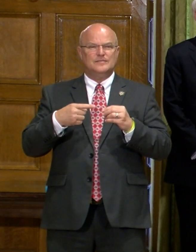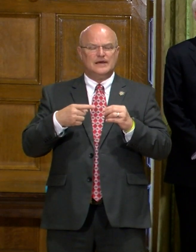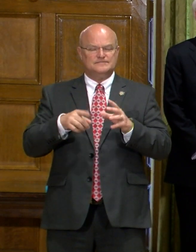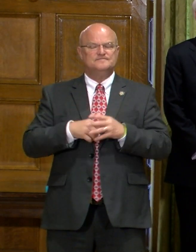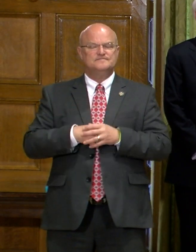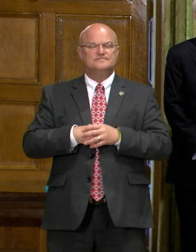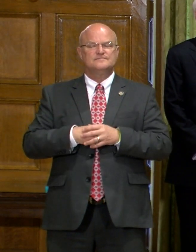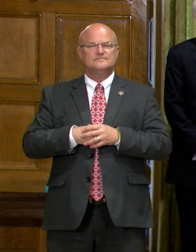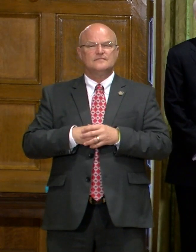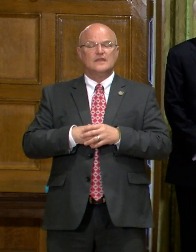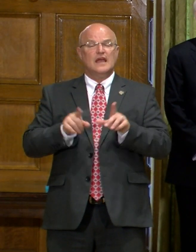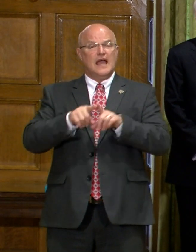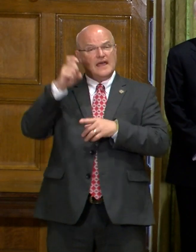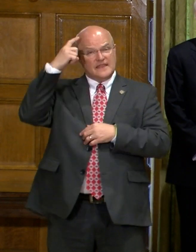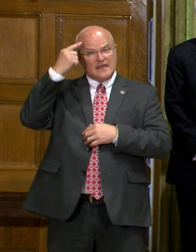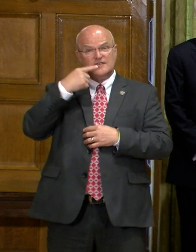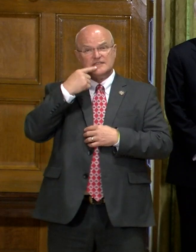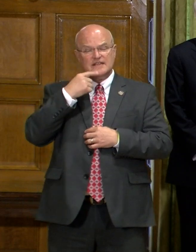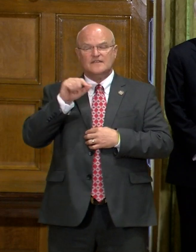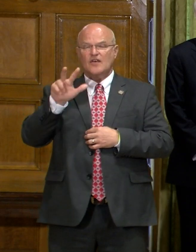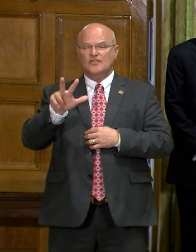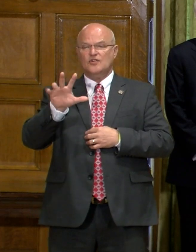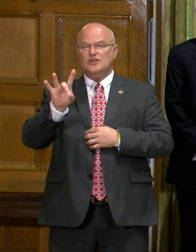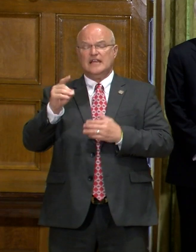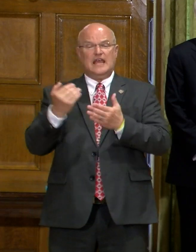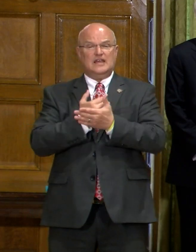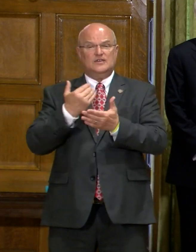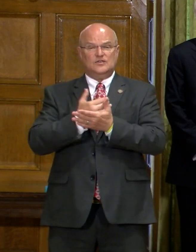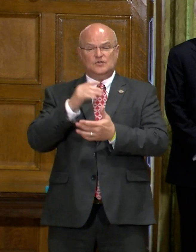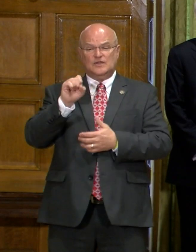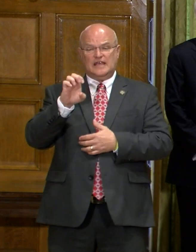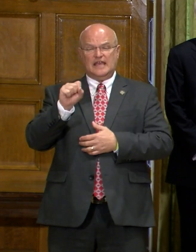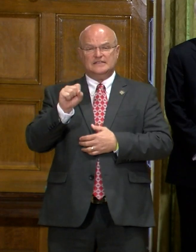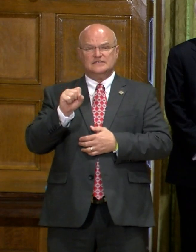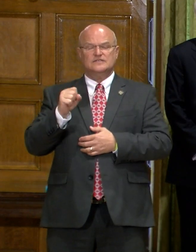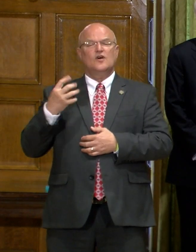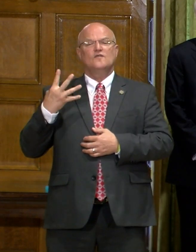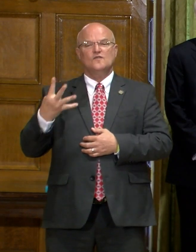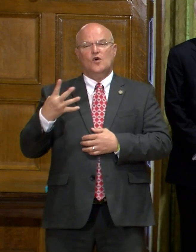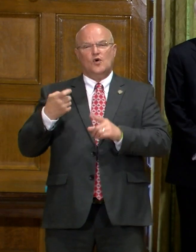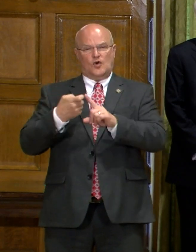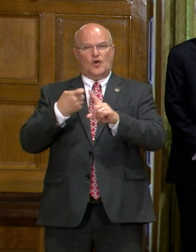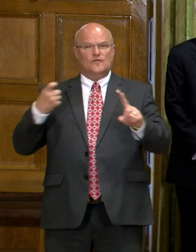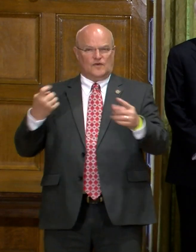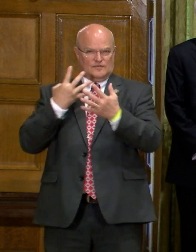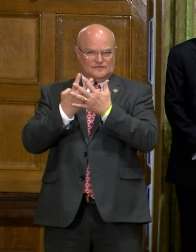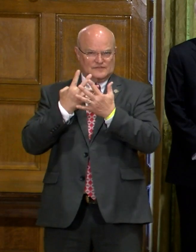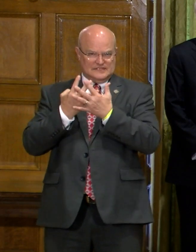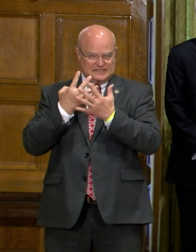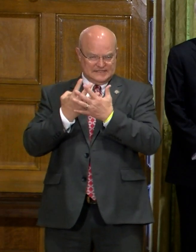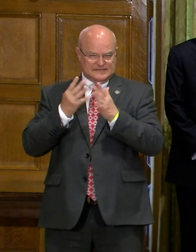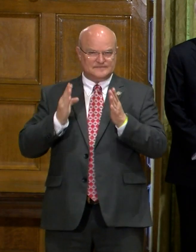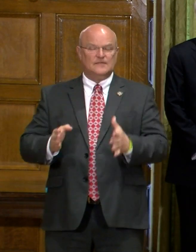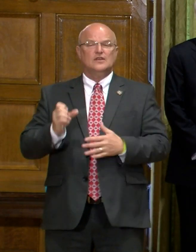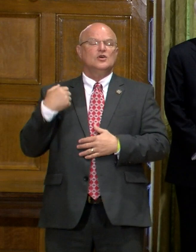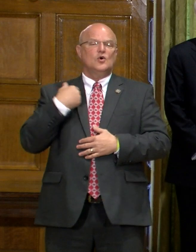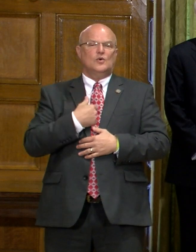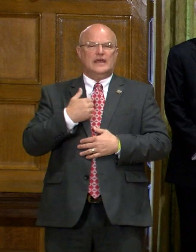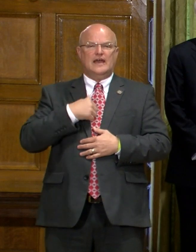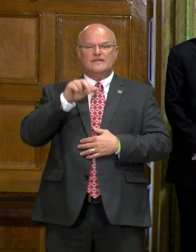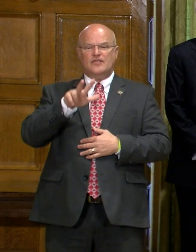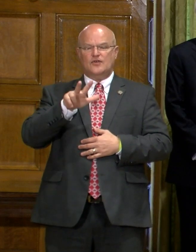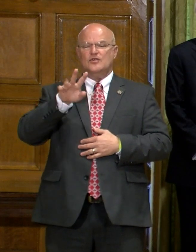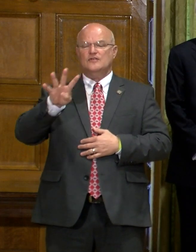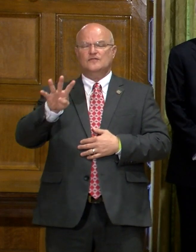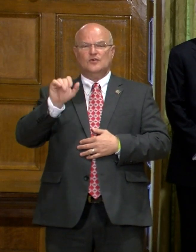As the Governor mentioned, we have 38 new cases. Of those, 4 are from correctional facilities, and so we have